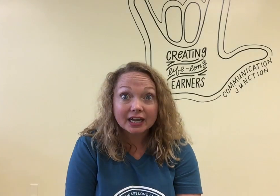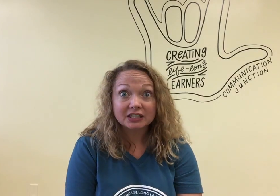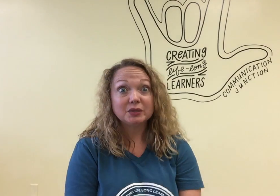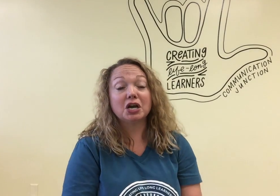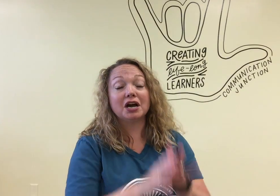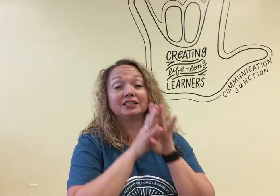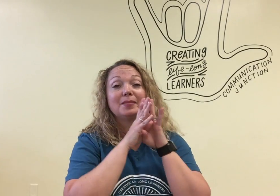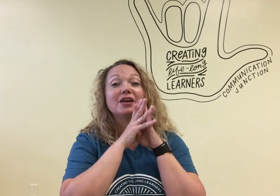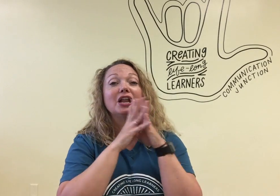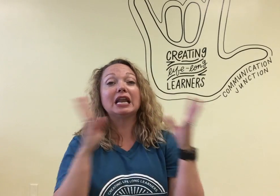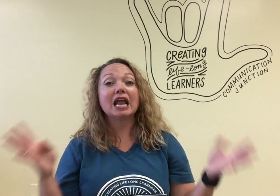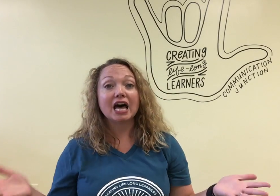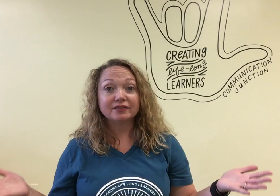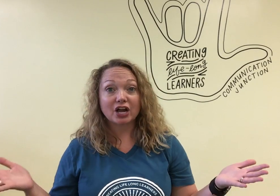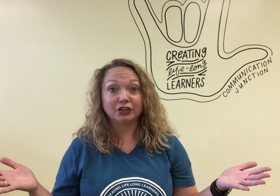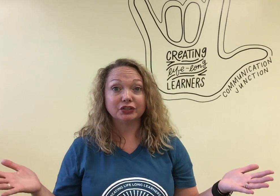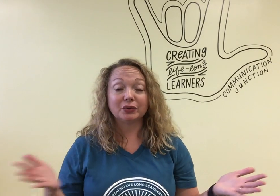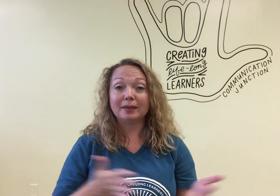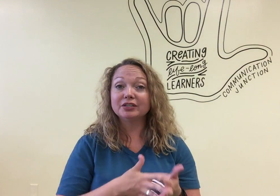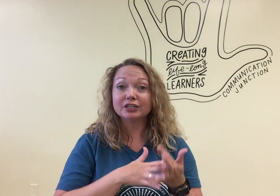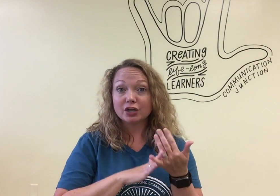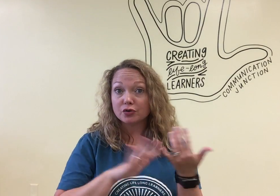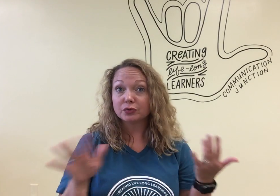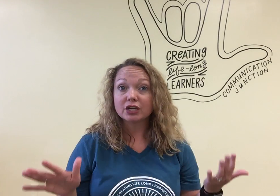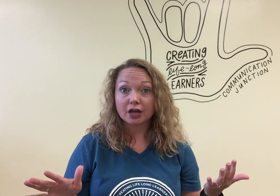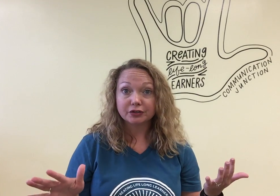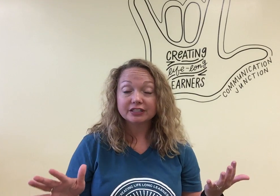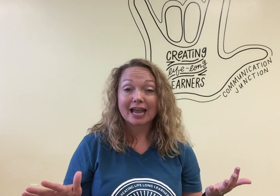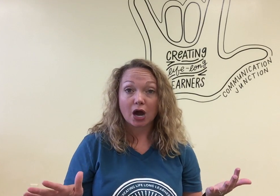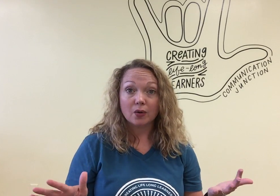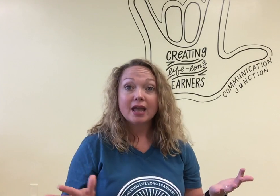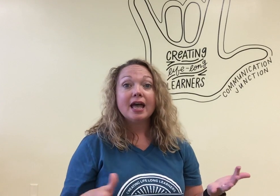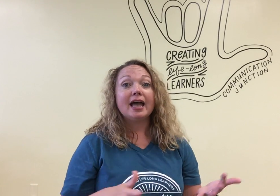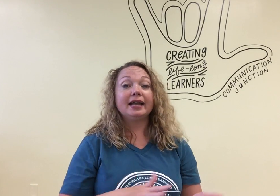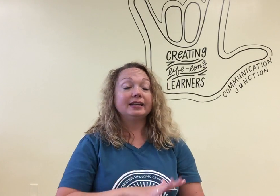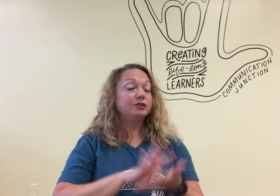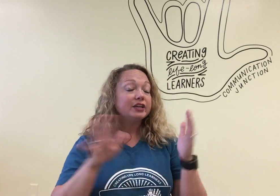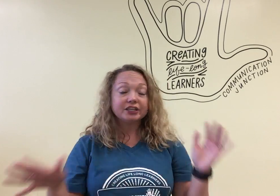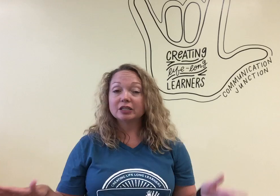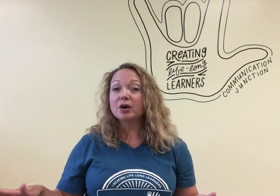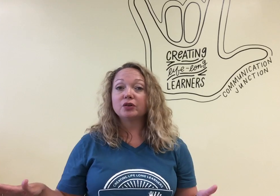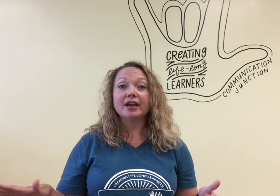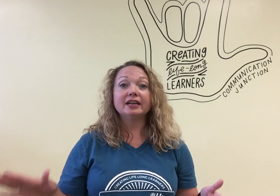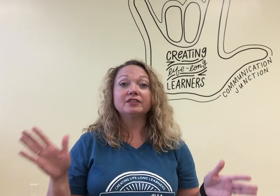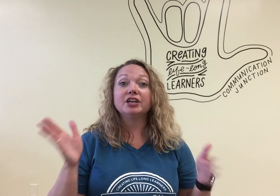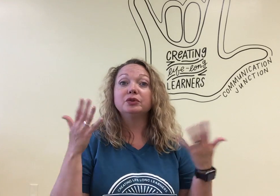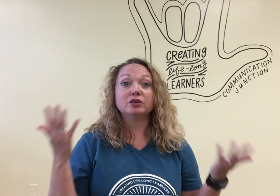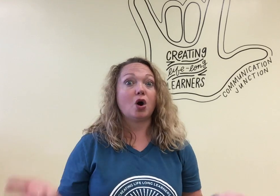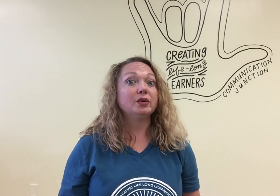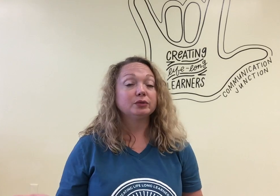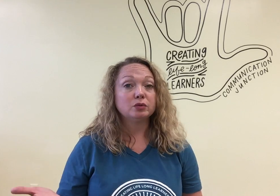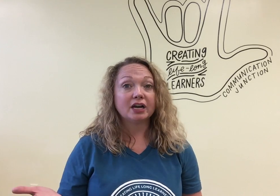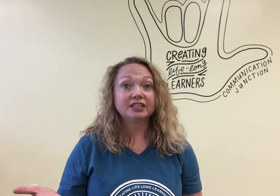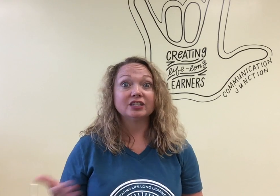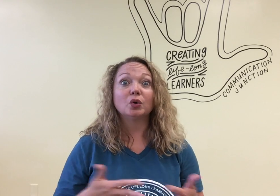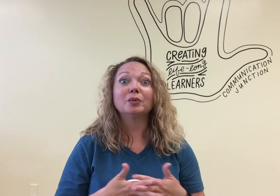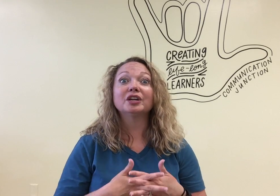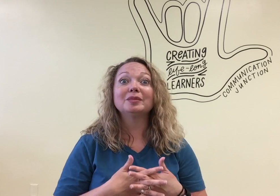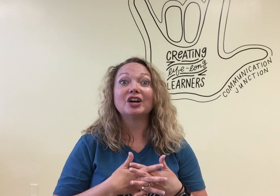signs, we talked about a lot of colors. So I'm just gonna go through the colors now. And if you catch them all, great. If not, you can always rewatch this, or we're gonna be talking